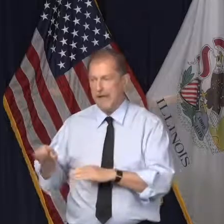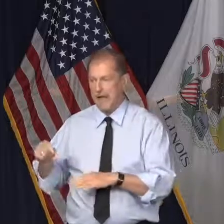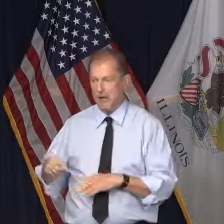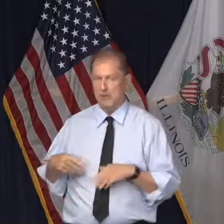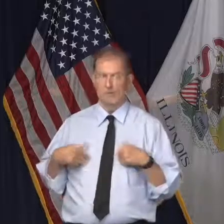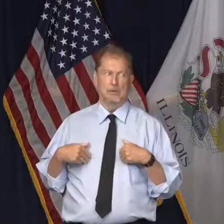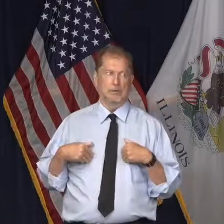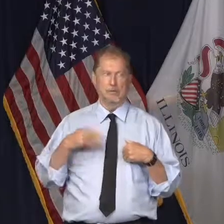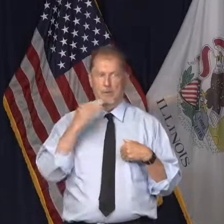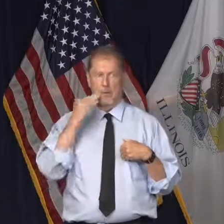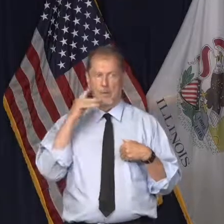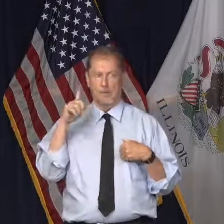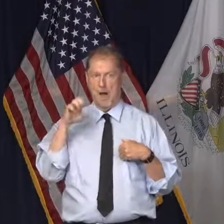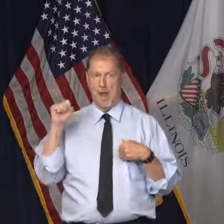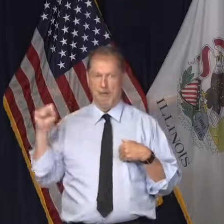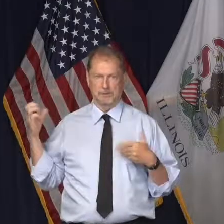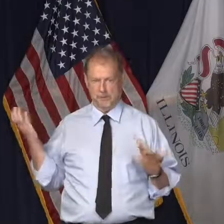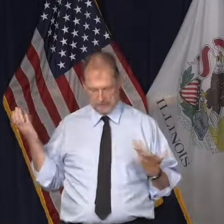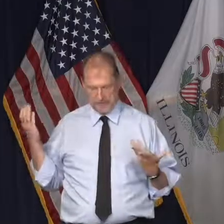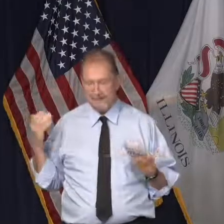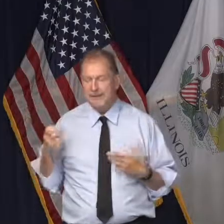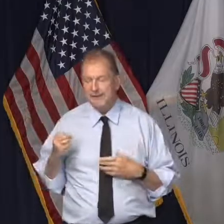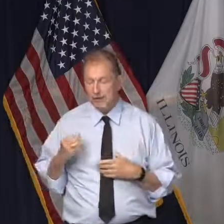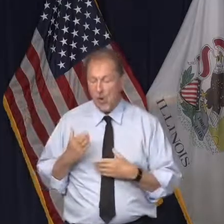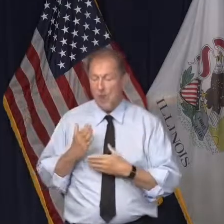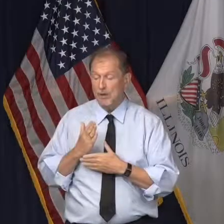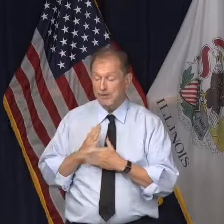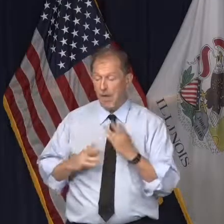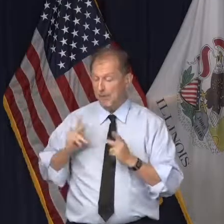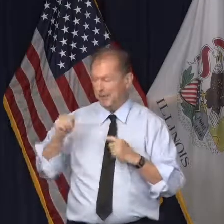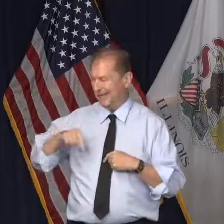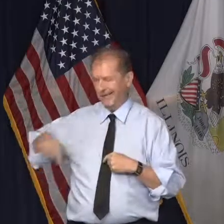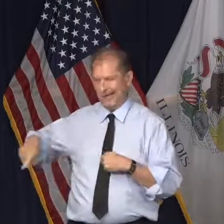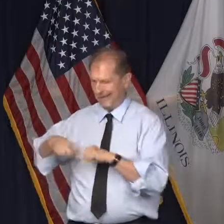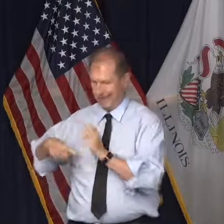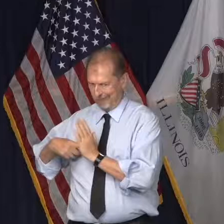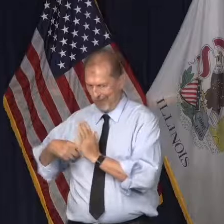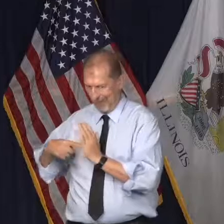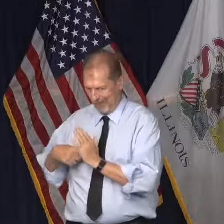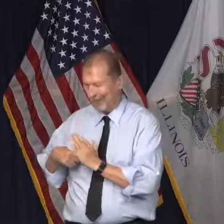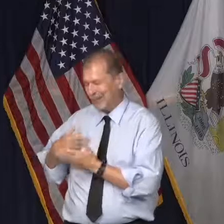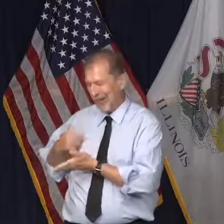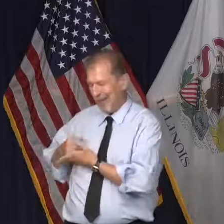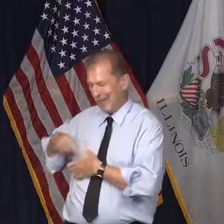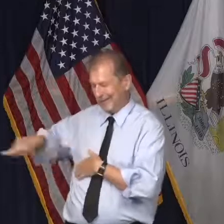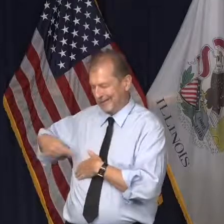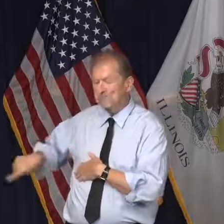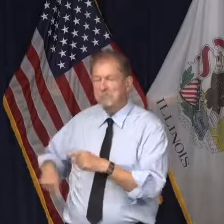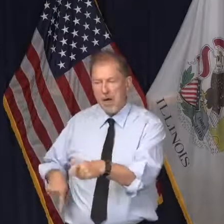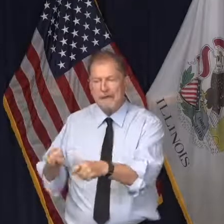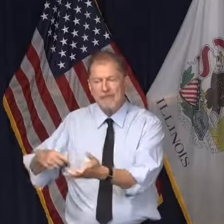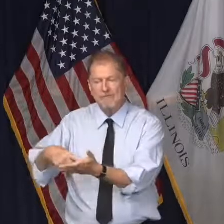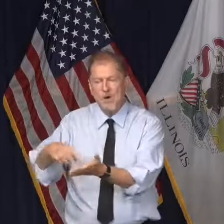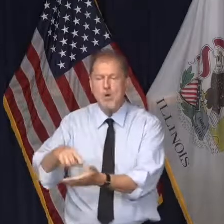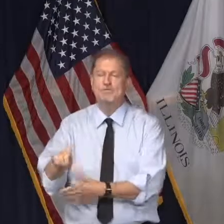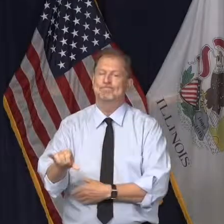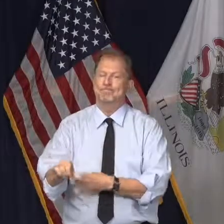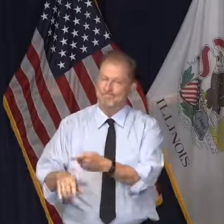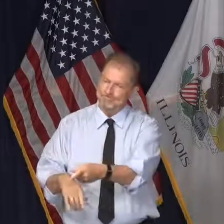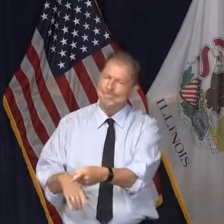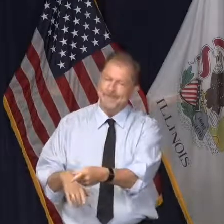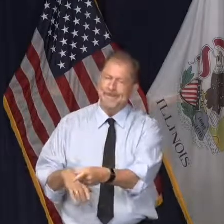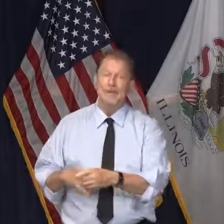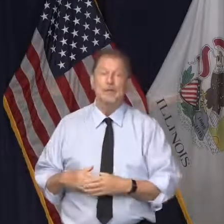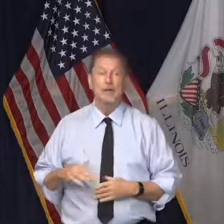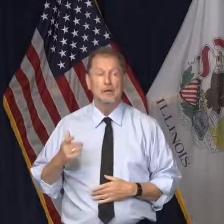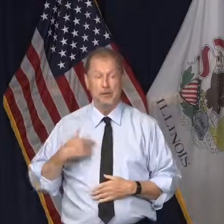would occur if you simply removed the moratorium on evictions entirely. We also have, as you know, put in place one